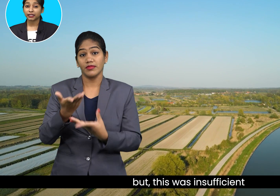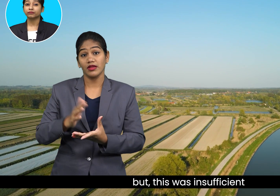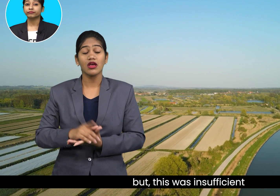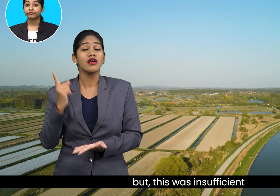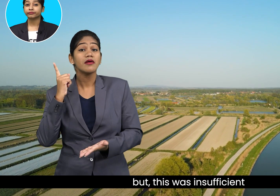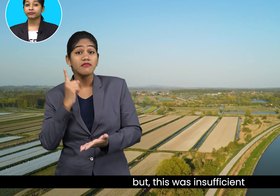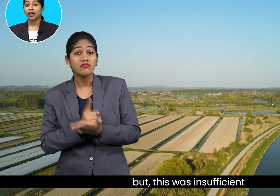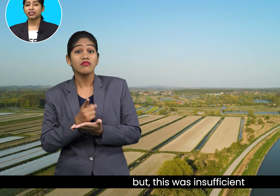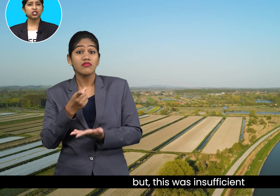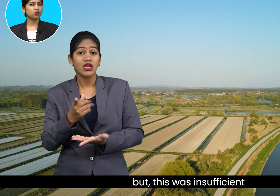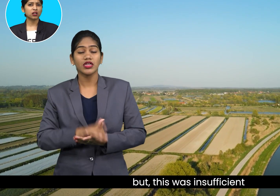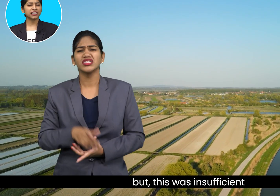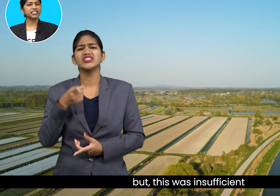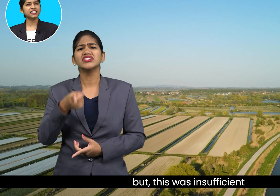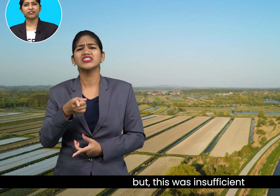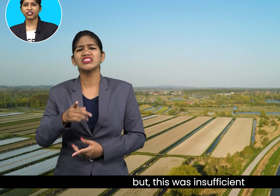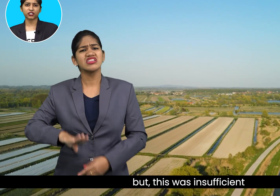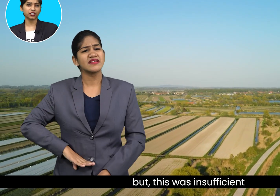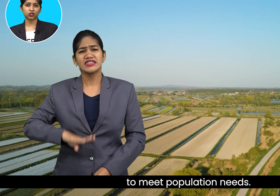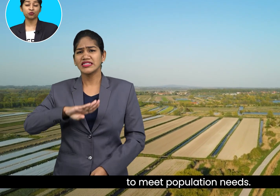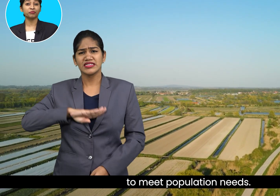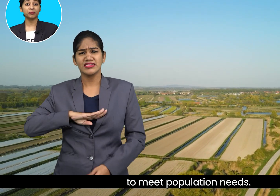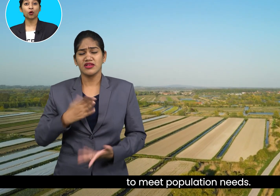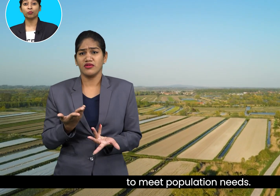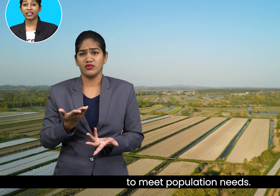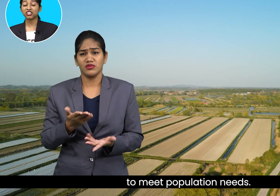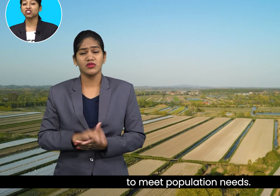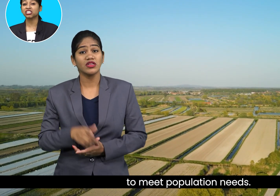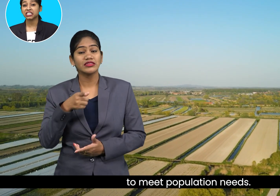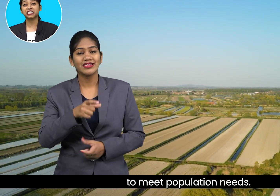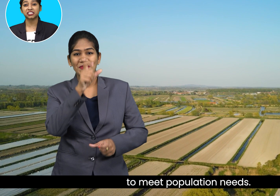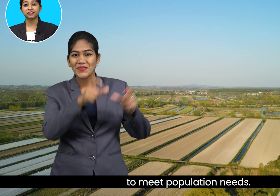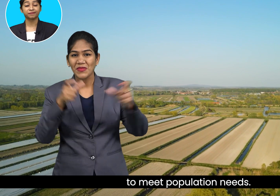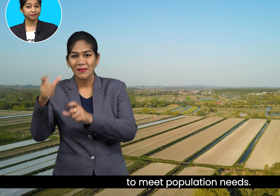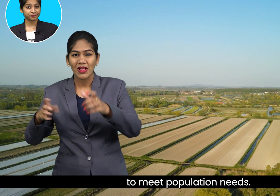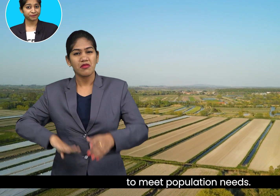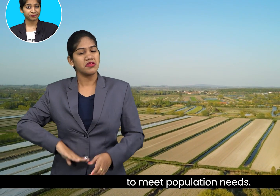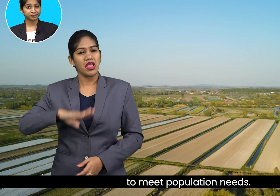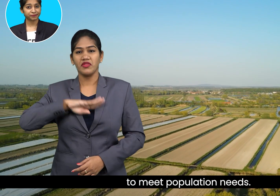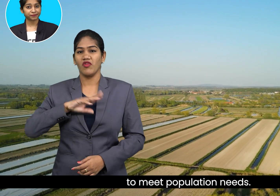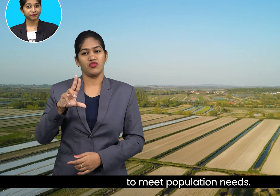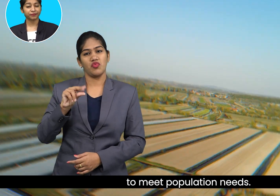but this was insufficient to meet population needs.